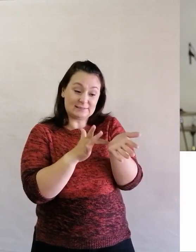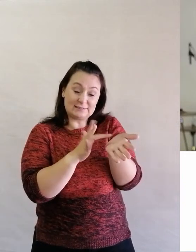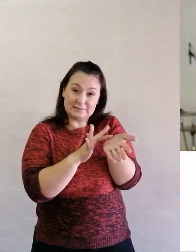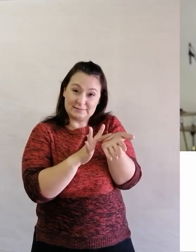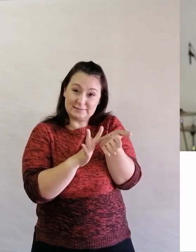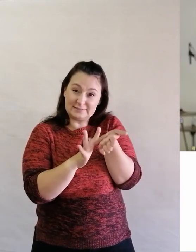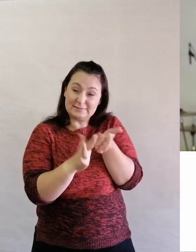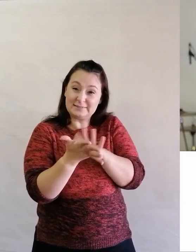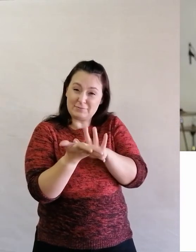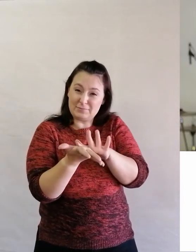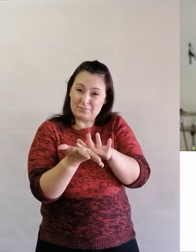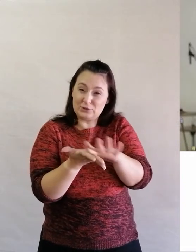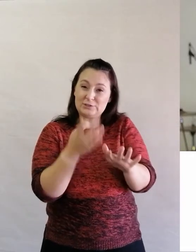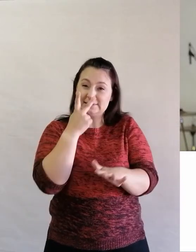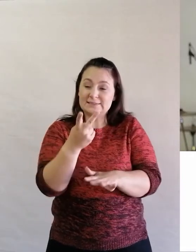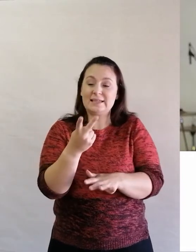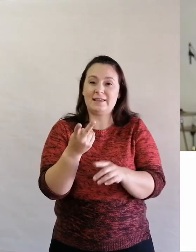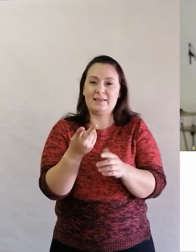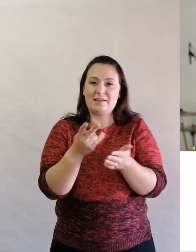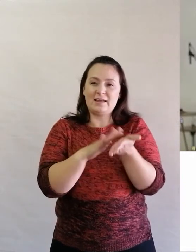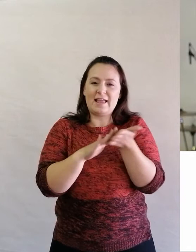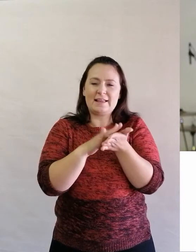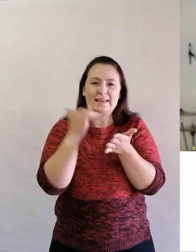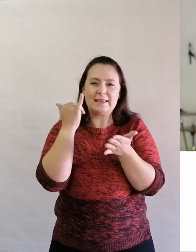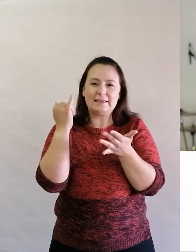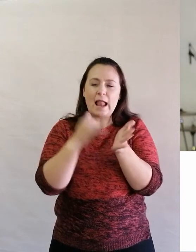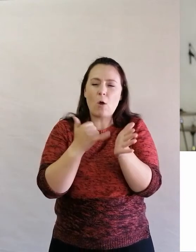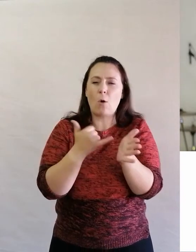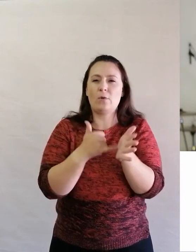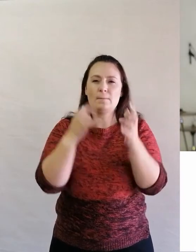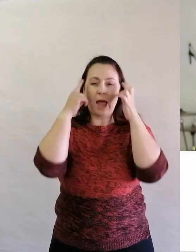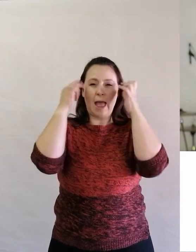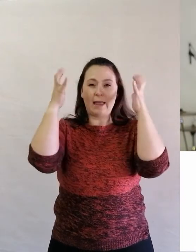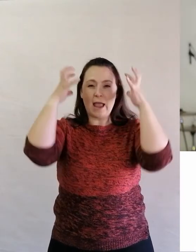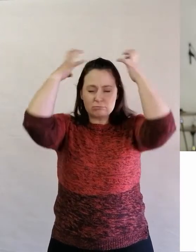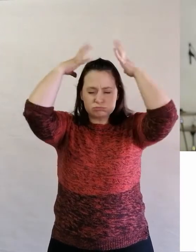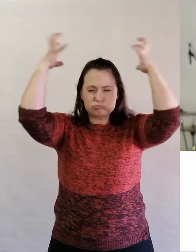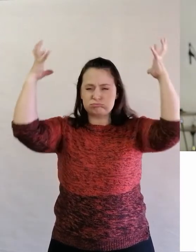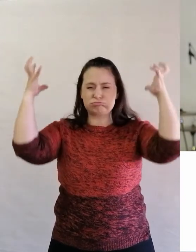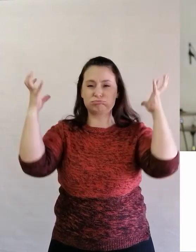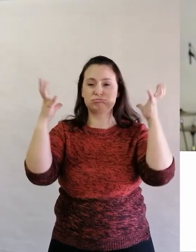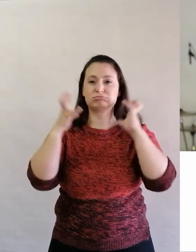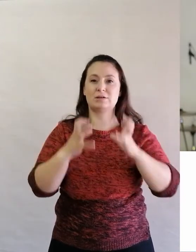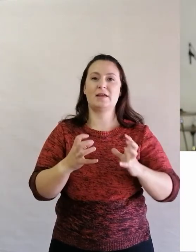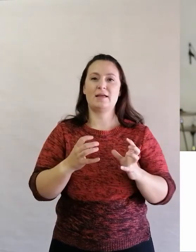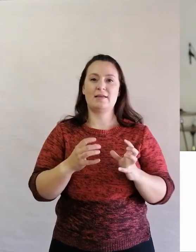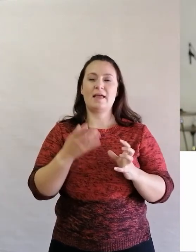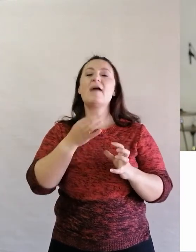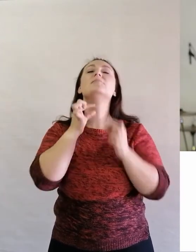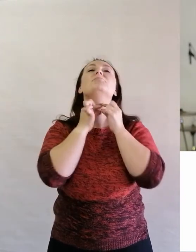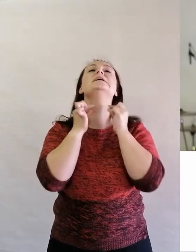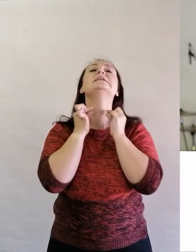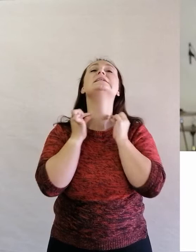smoking, you know, dope pipes. And my hair was all bushy and afro. I had Moroccan beads around my